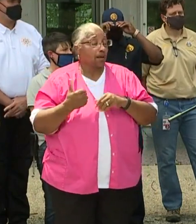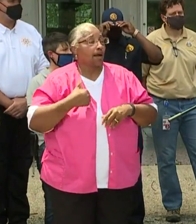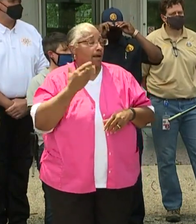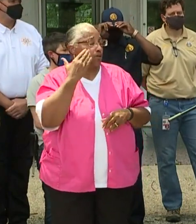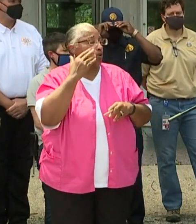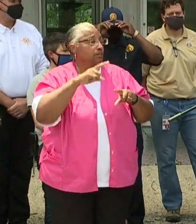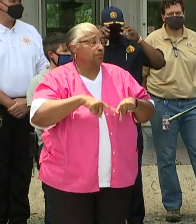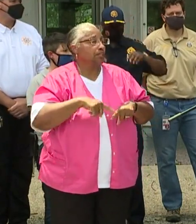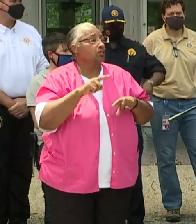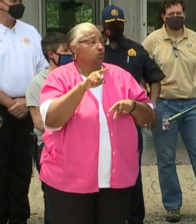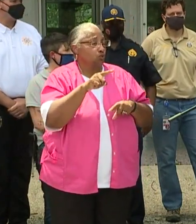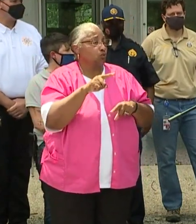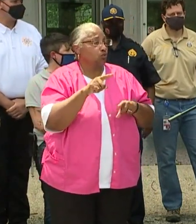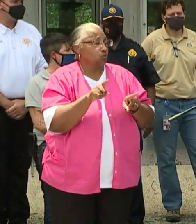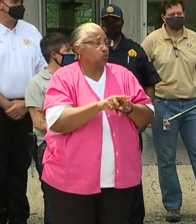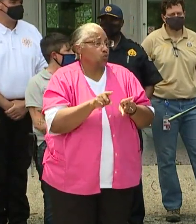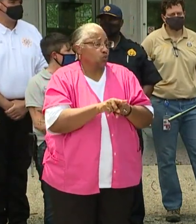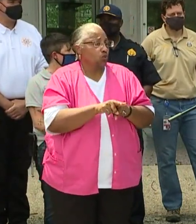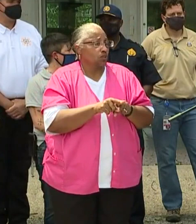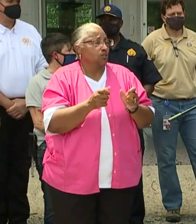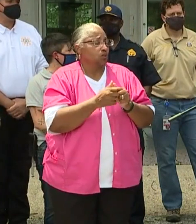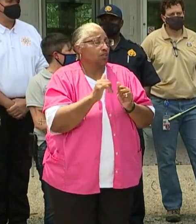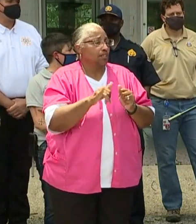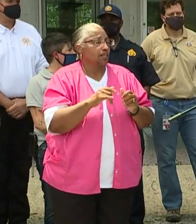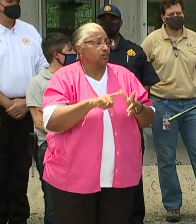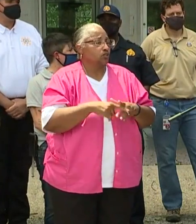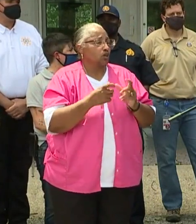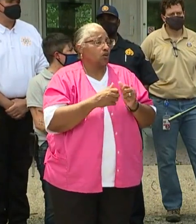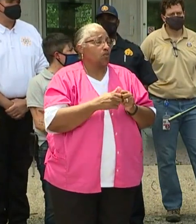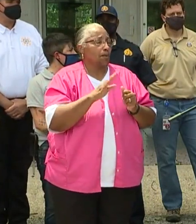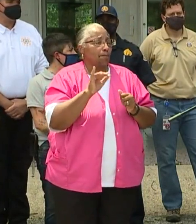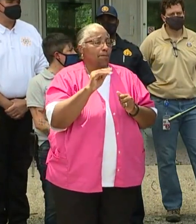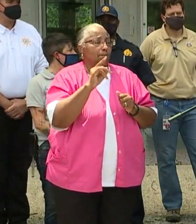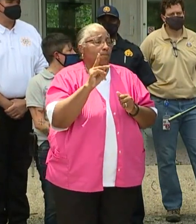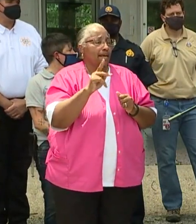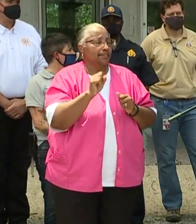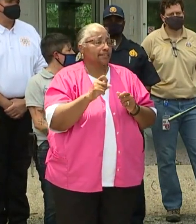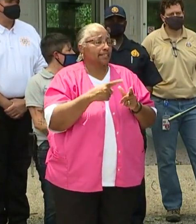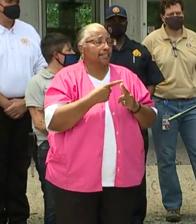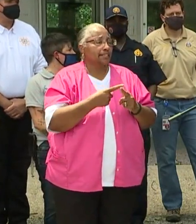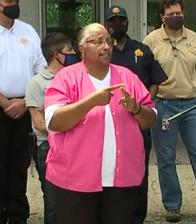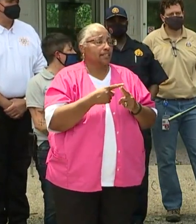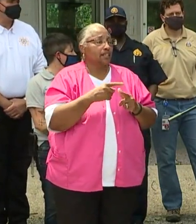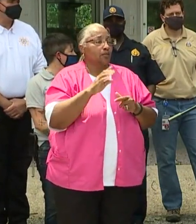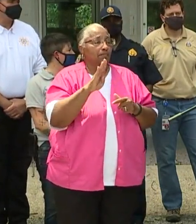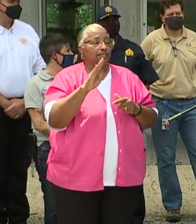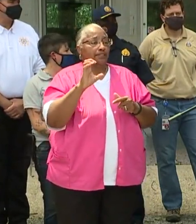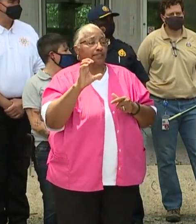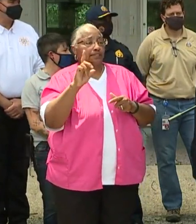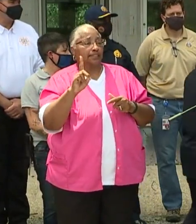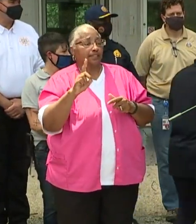dependent upon you as well. So with that, I'll start with Councilman Banks, and we'll go from B, C, and D if you don't mind.